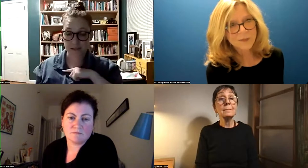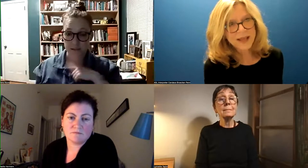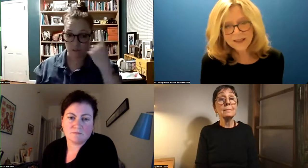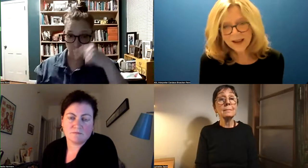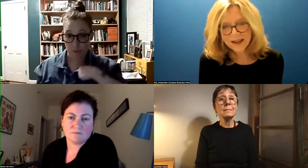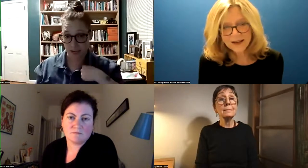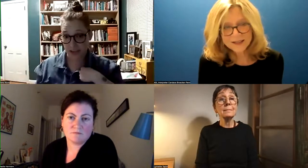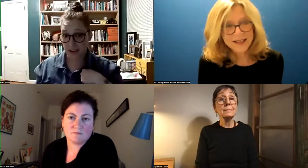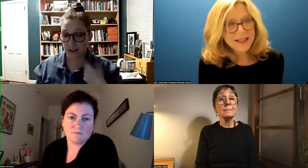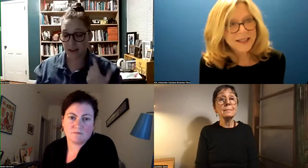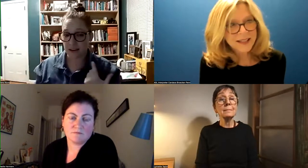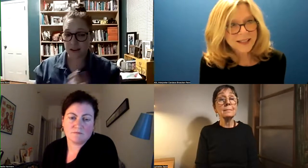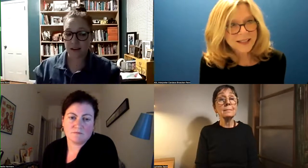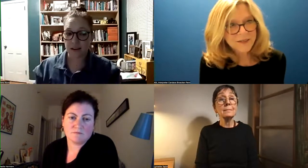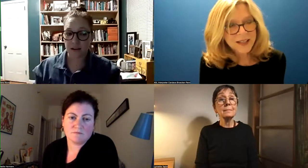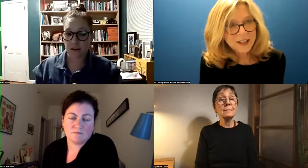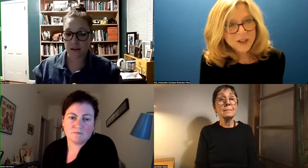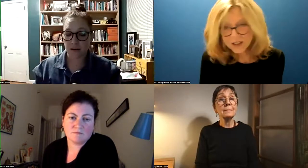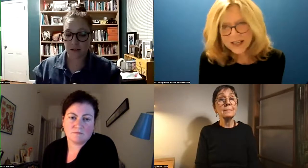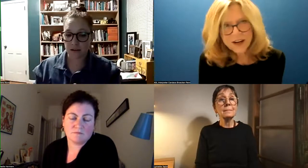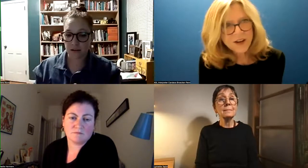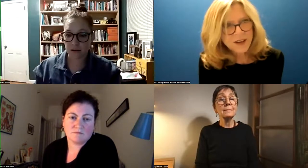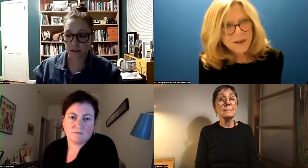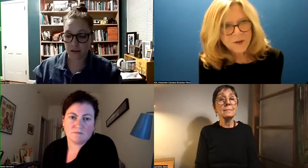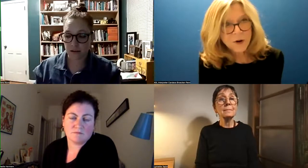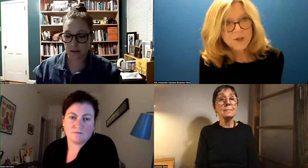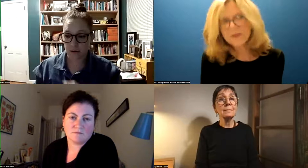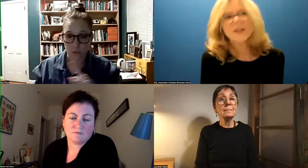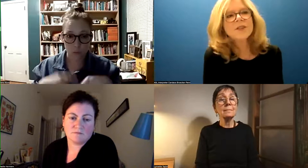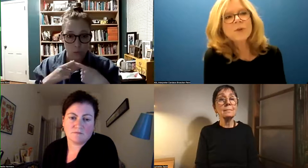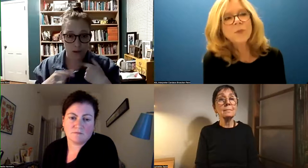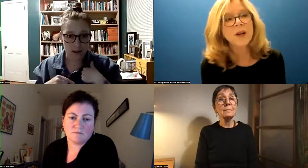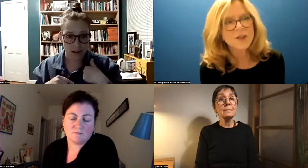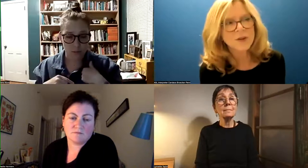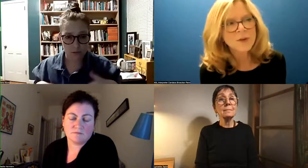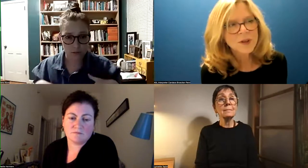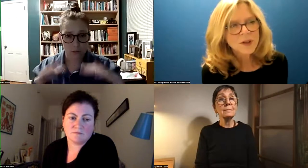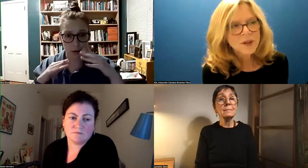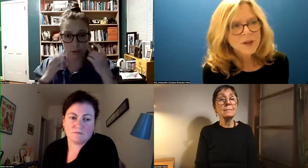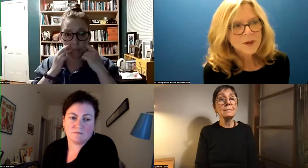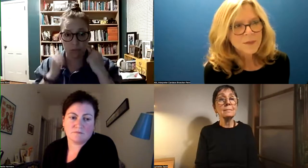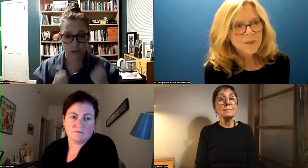So making that identification a scary thing for those of us who want to.